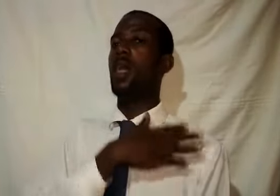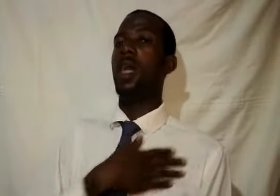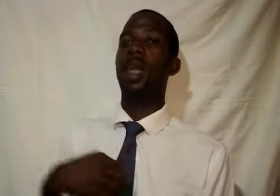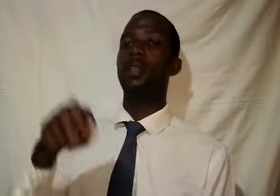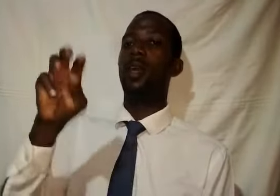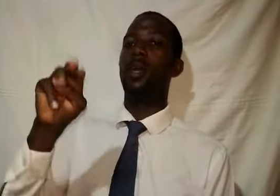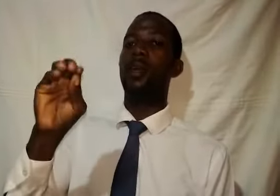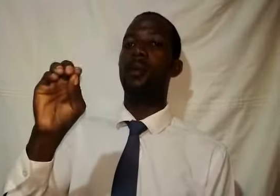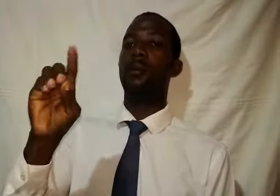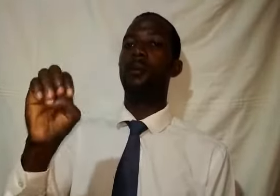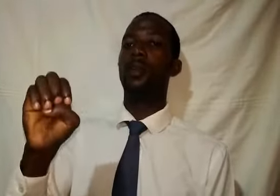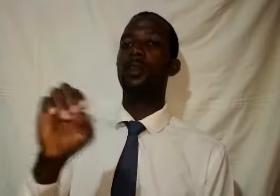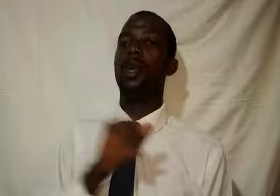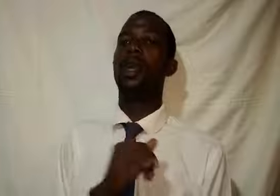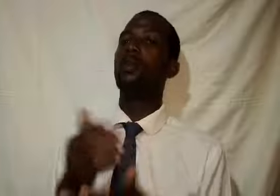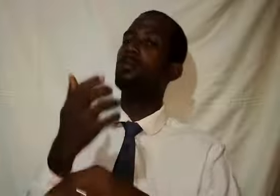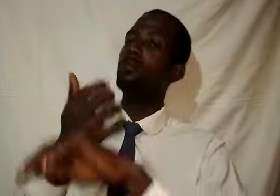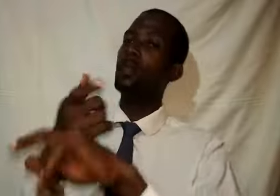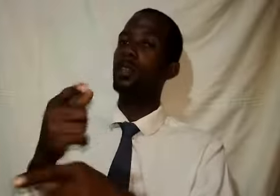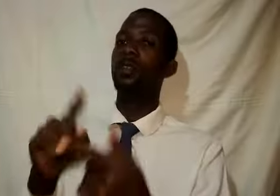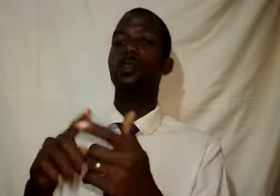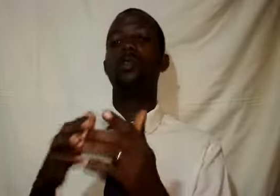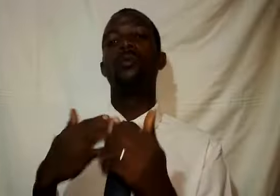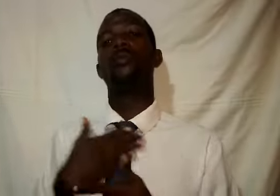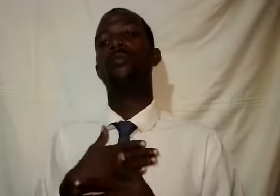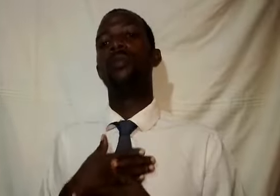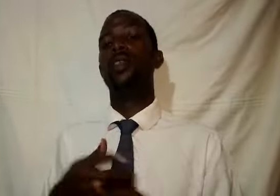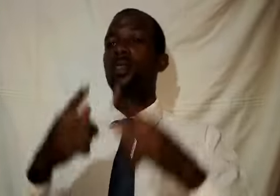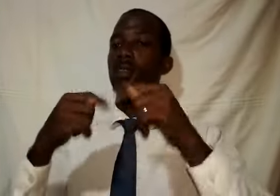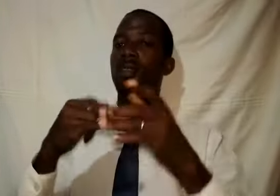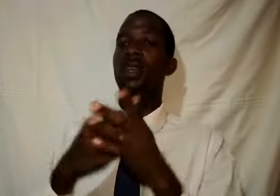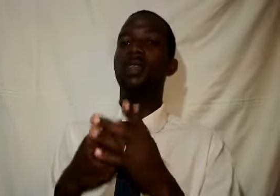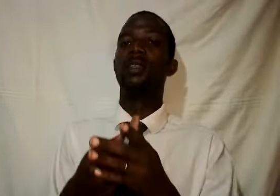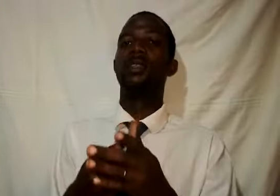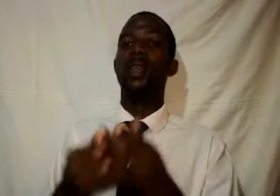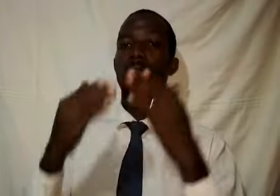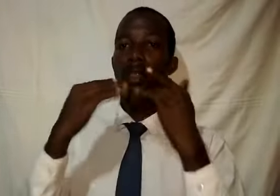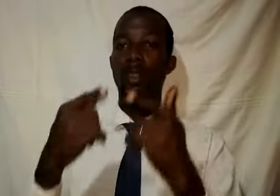mode. I implore you to please solve the exercises. Thank you.